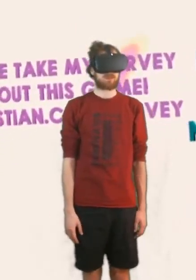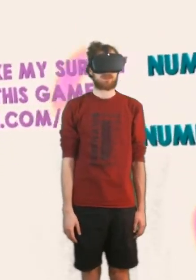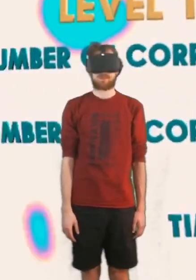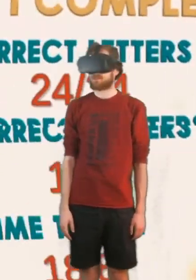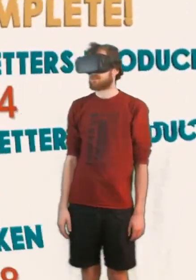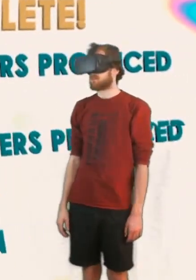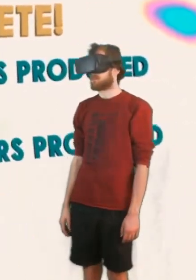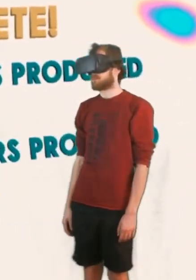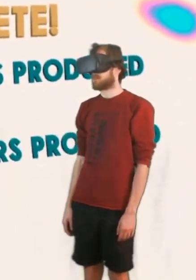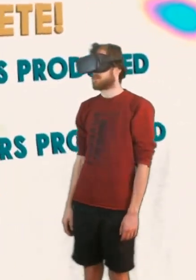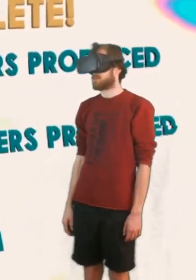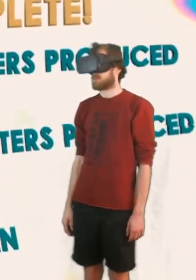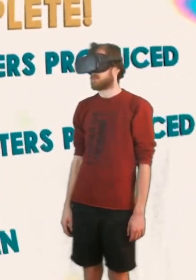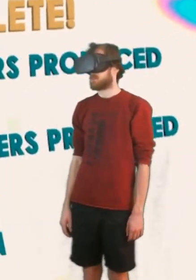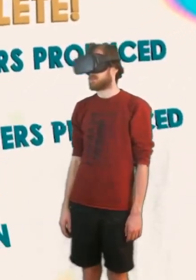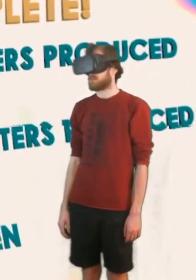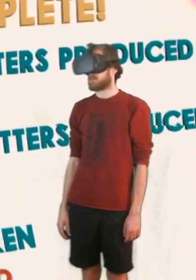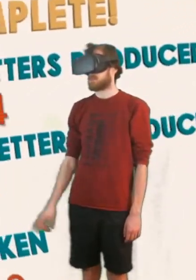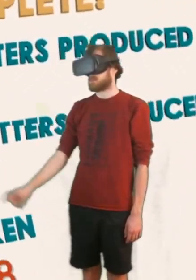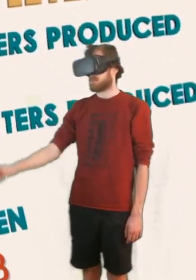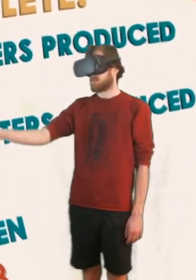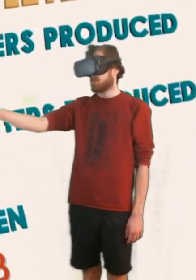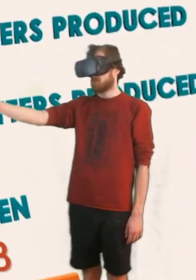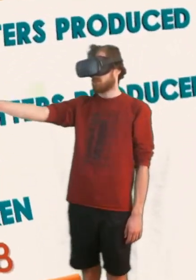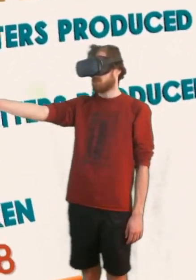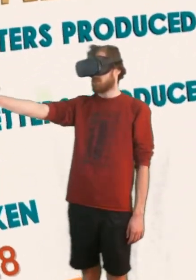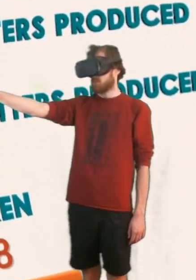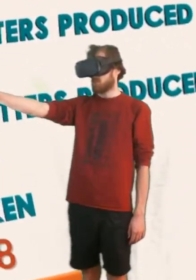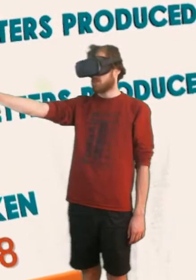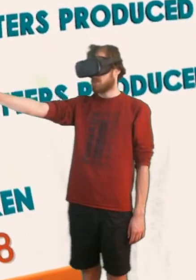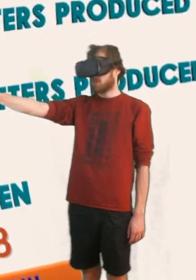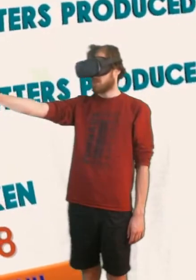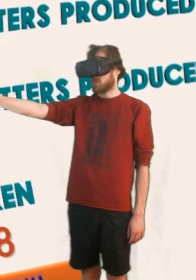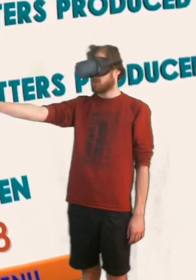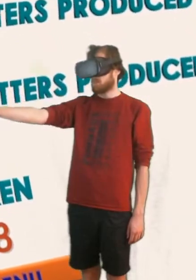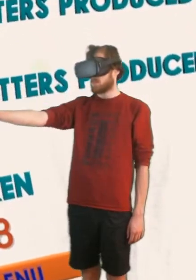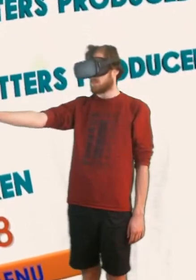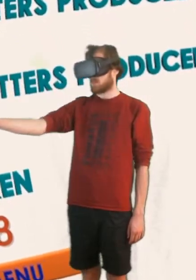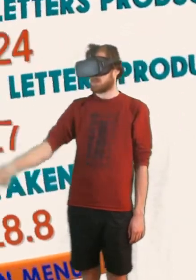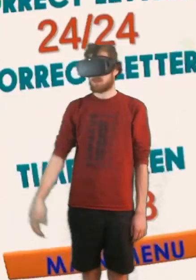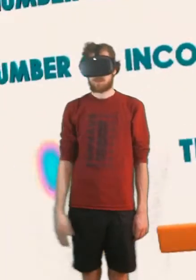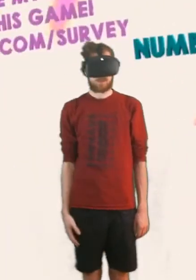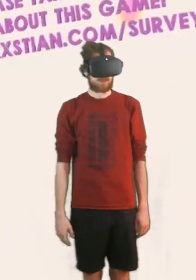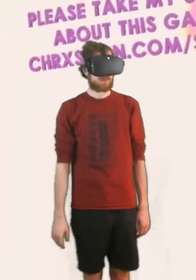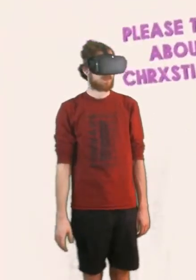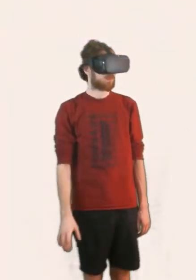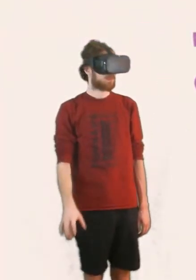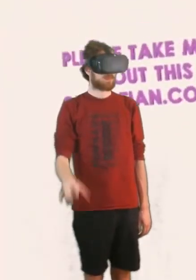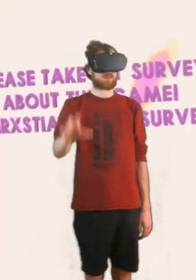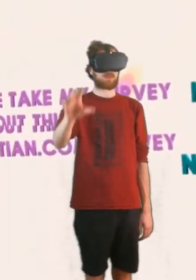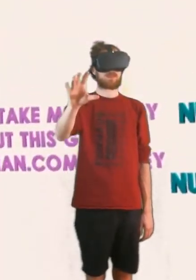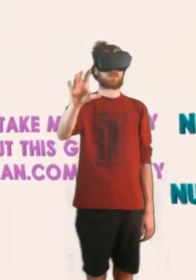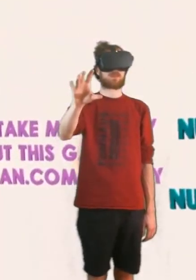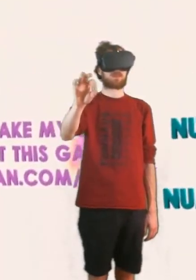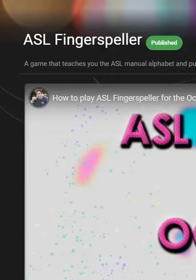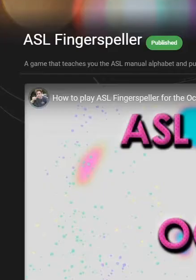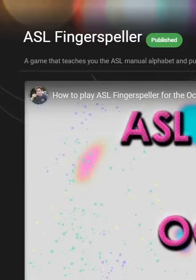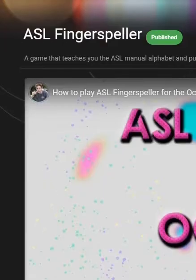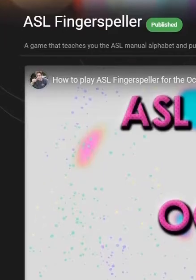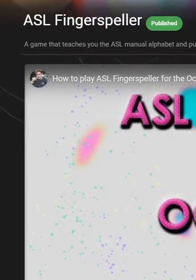the system detected an incorrect letter, and how long it took you to complete the level. Your high score is made of your fastest time and fewest